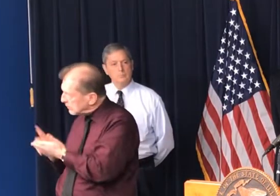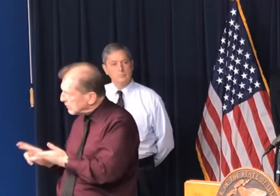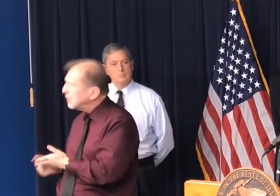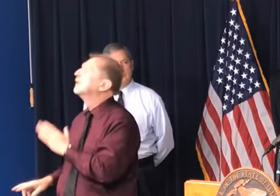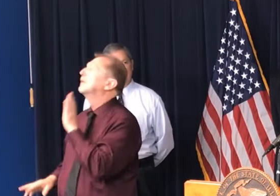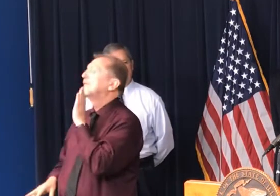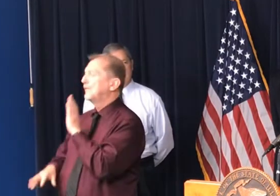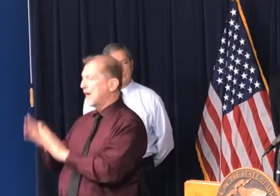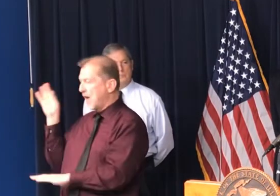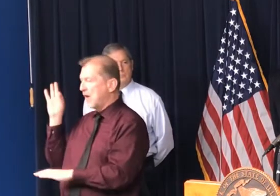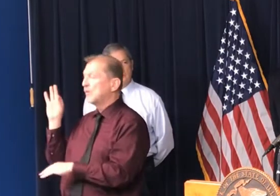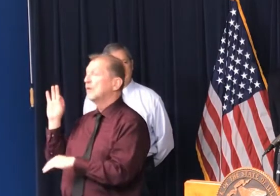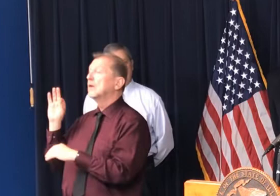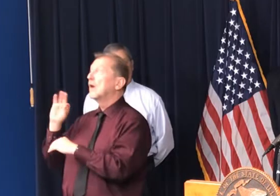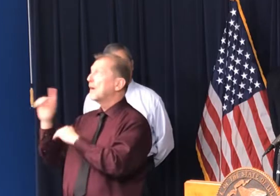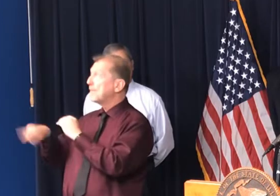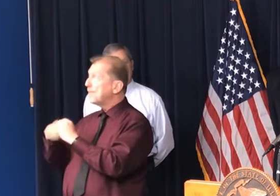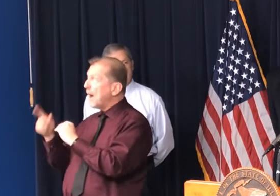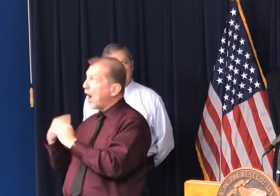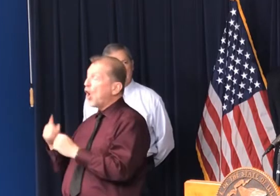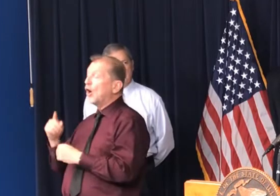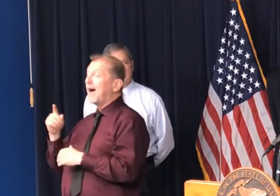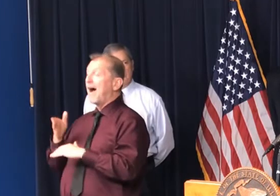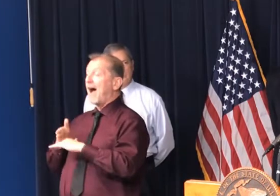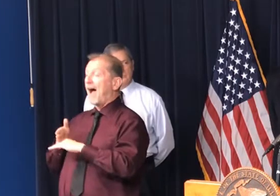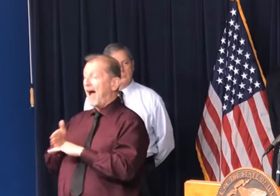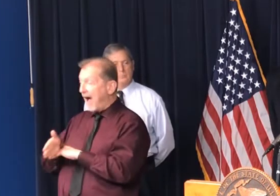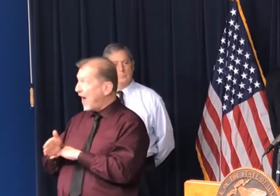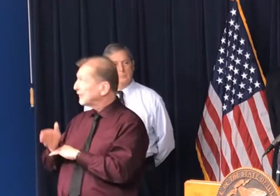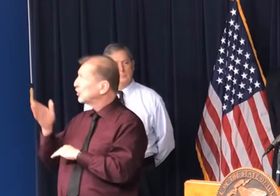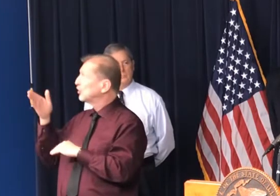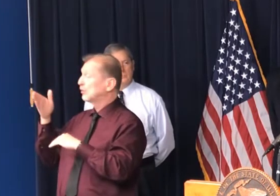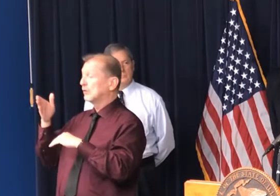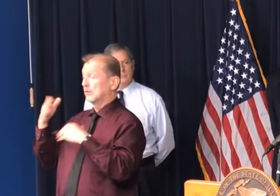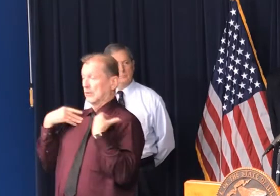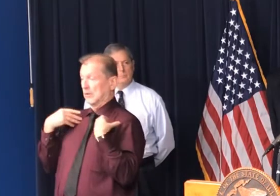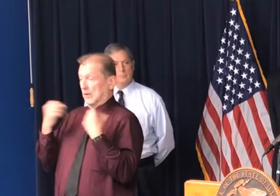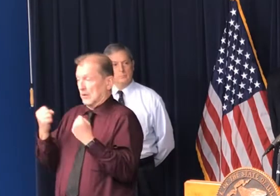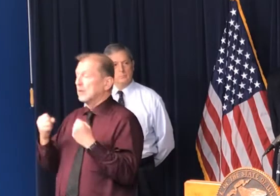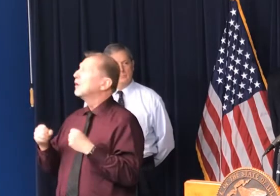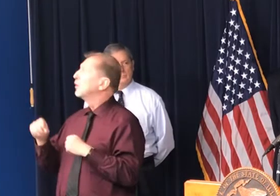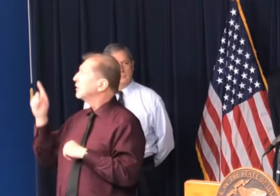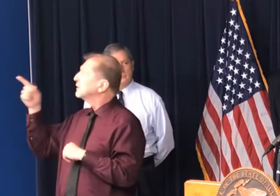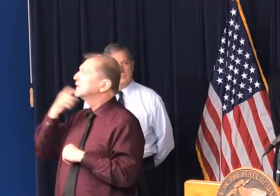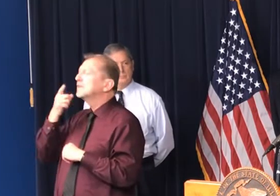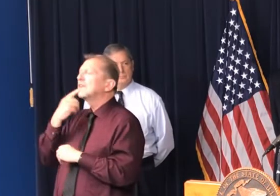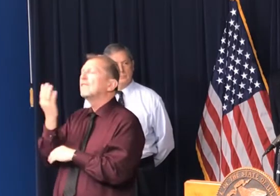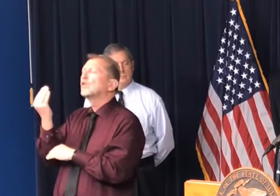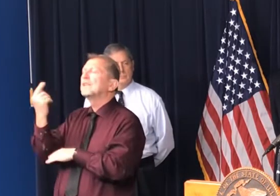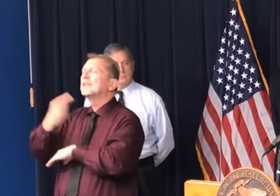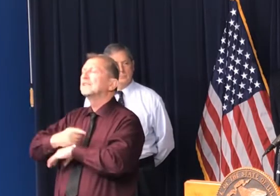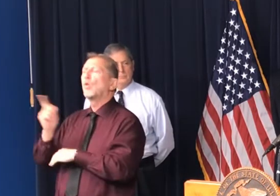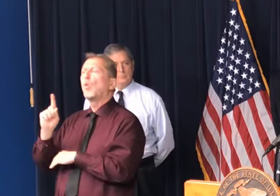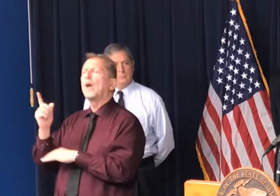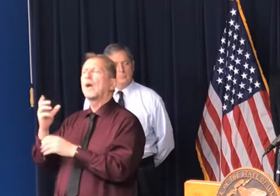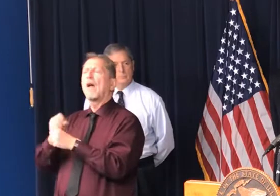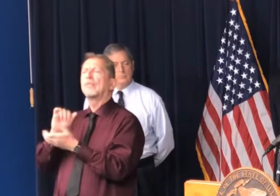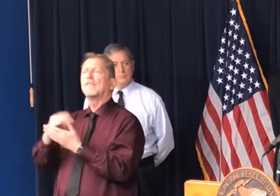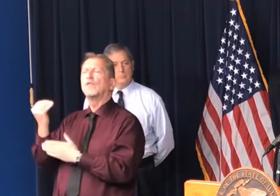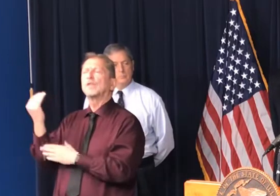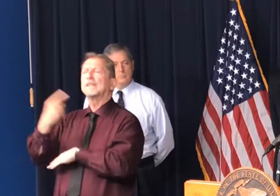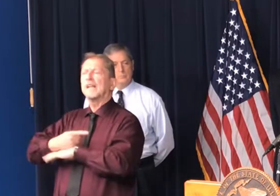this virus and its transmissibility, that allows us to be able to narrow. The original 14 days was just put out